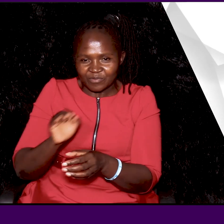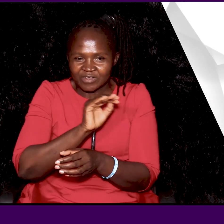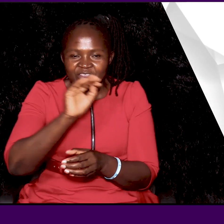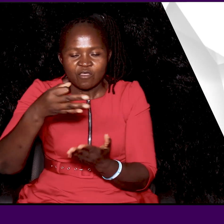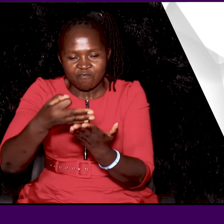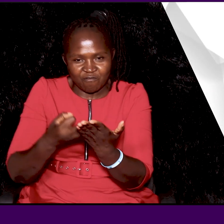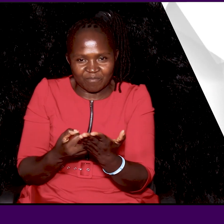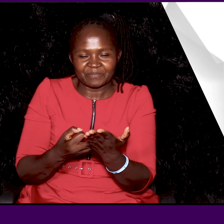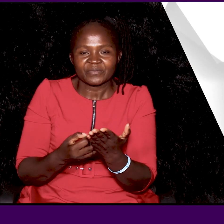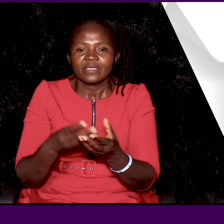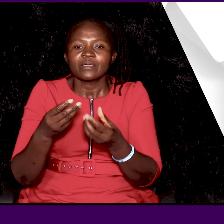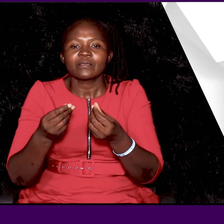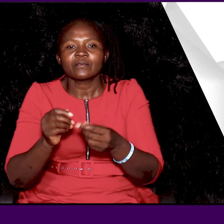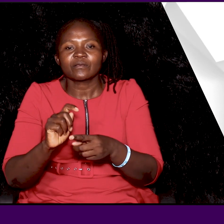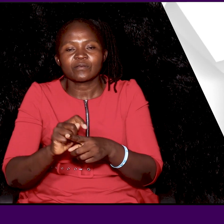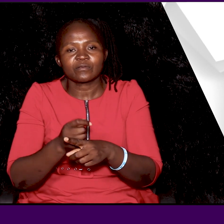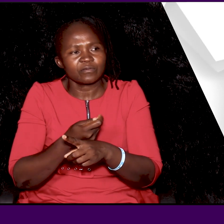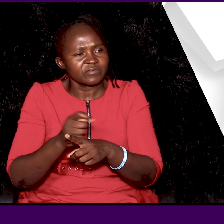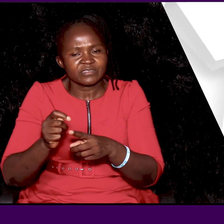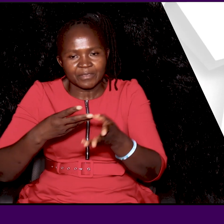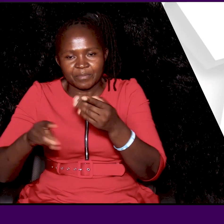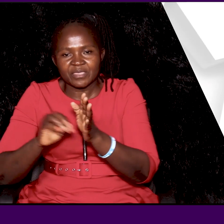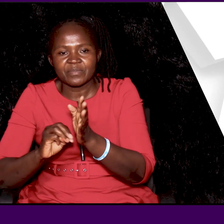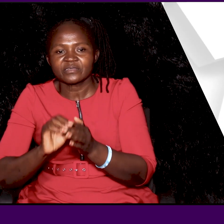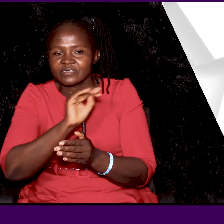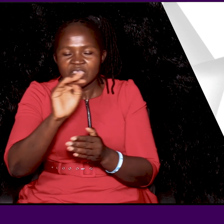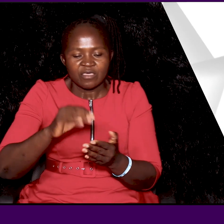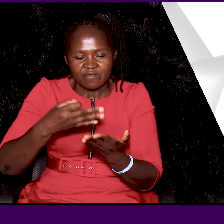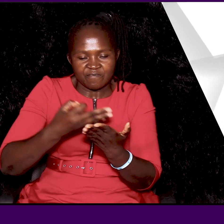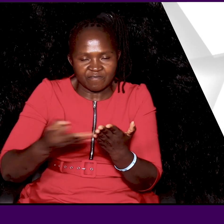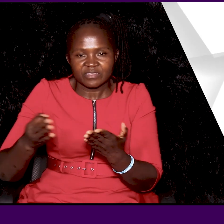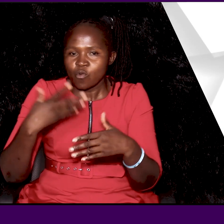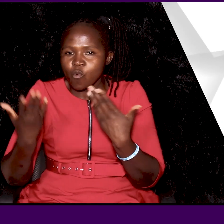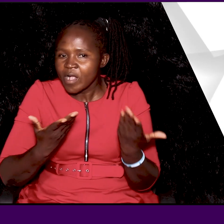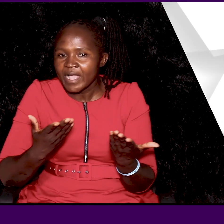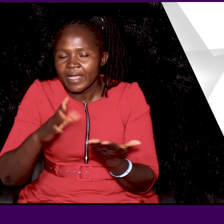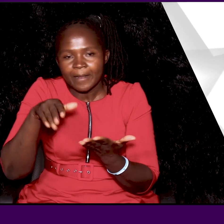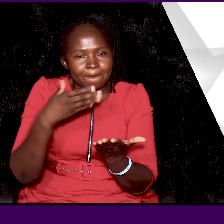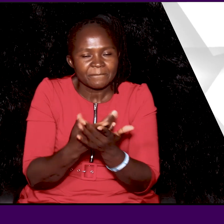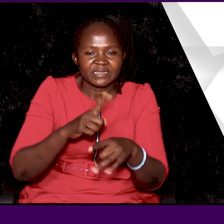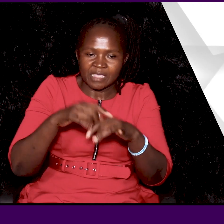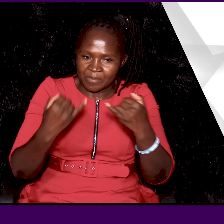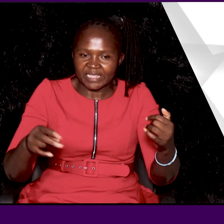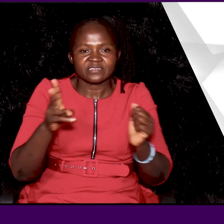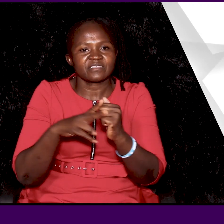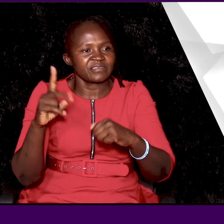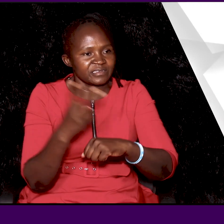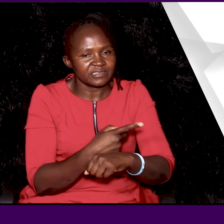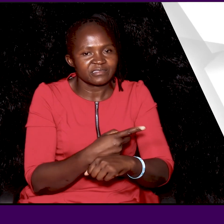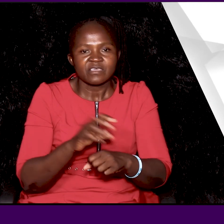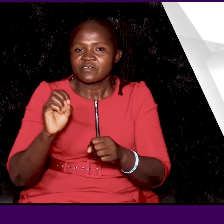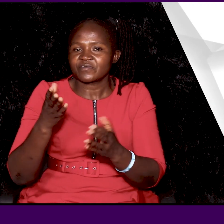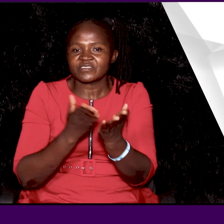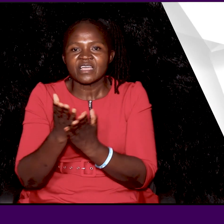form. The cost is payment of requisite fees where applicable and the timeline is 7 days. The